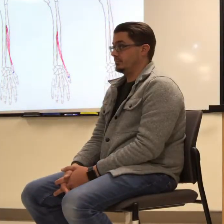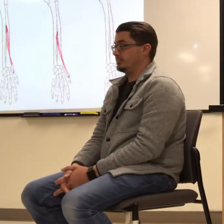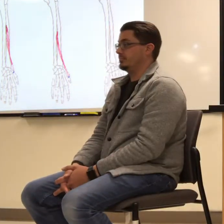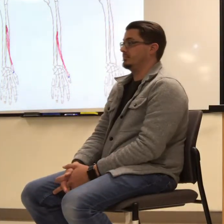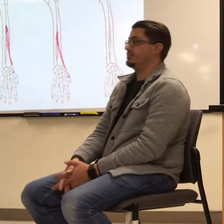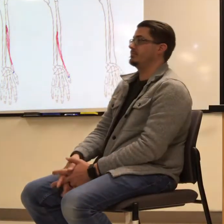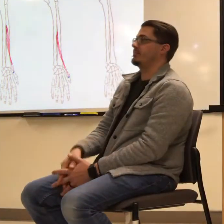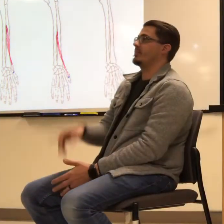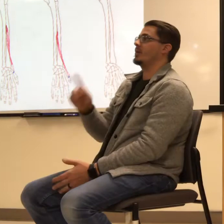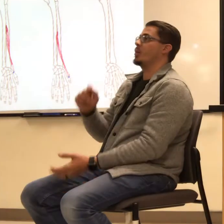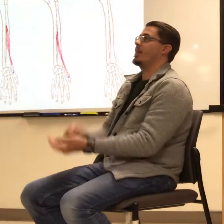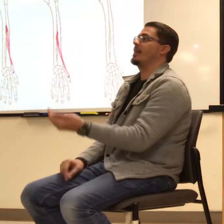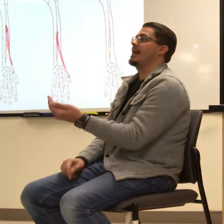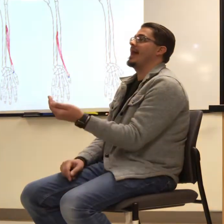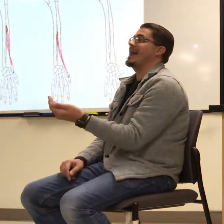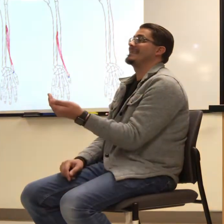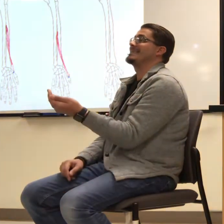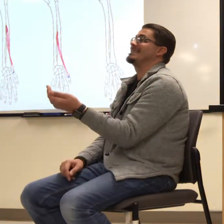Extends thumb.